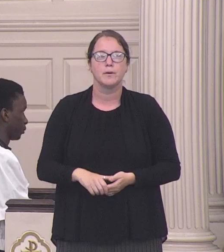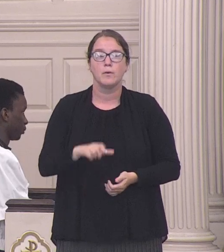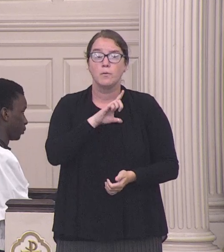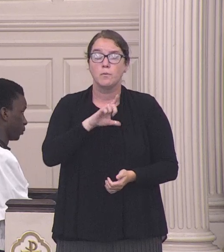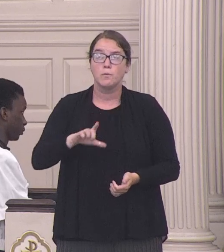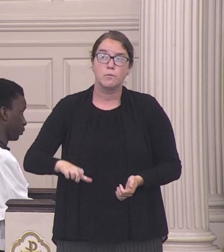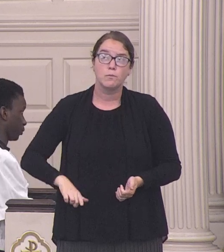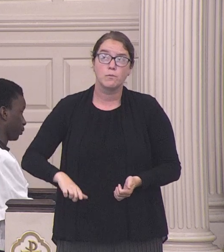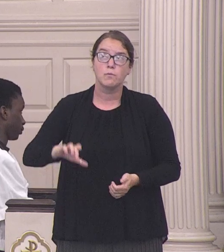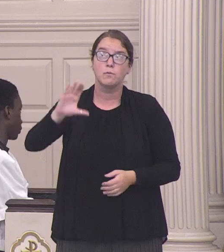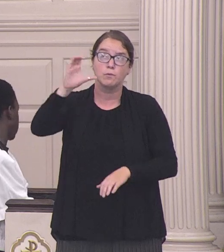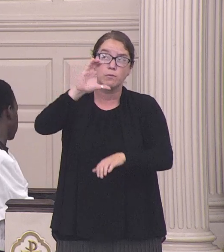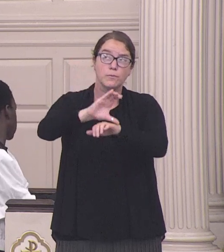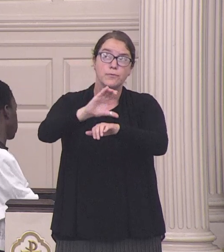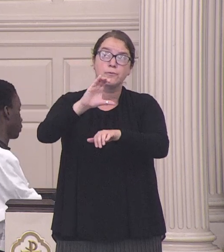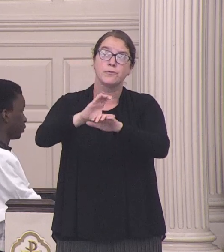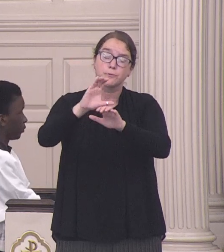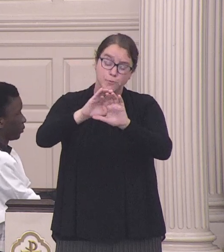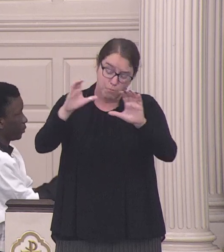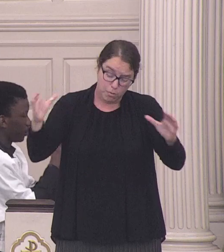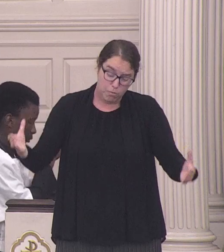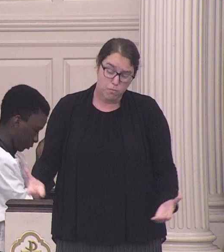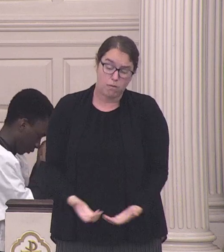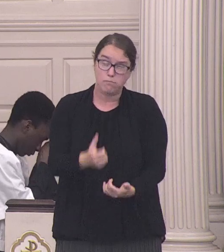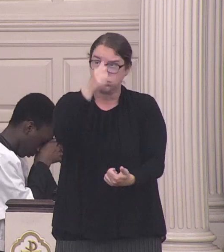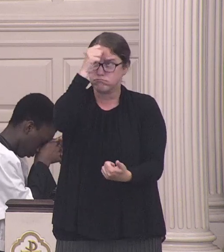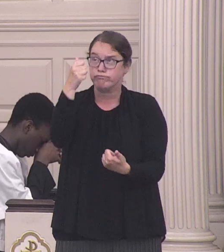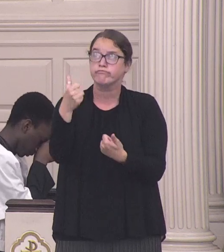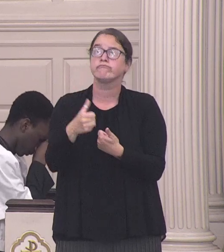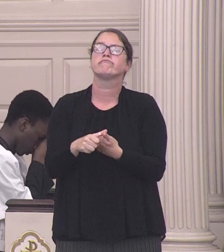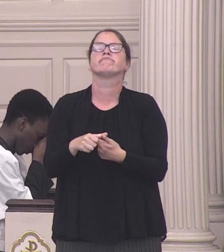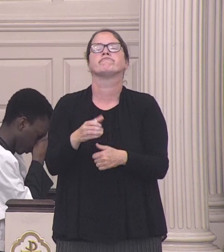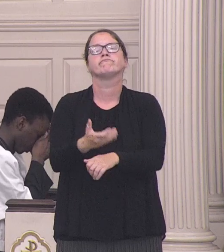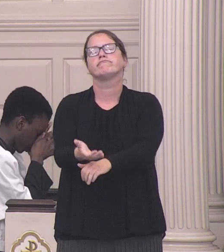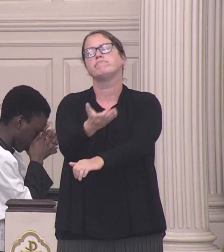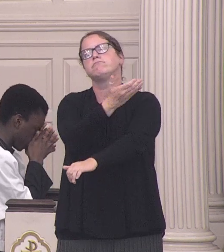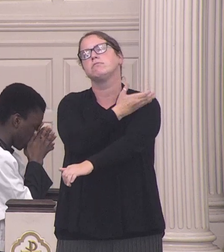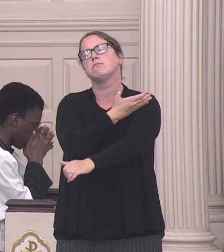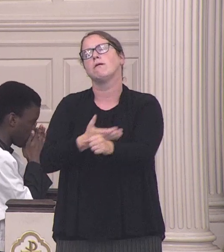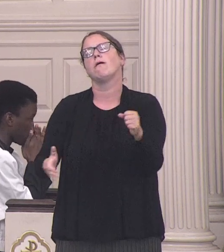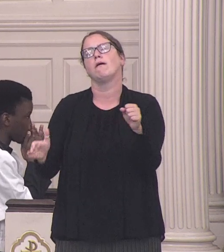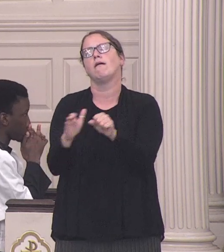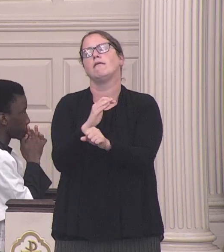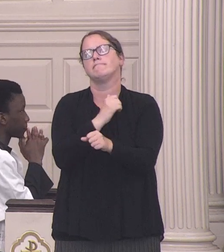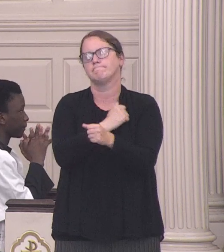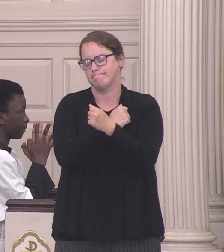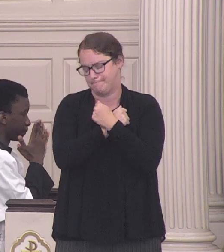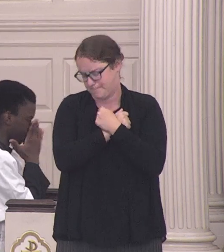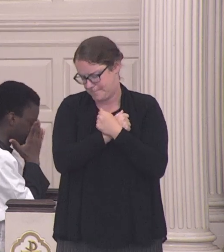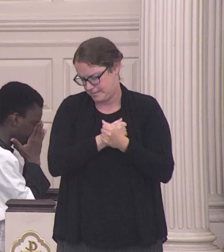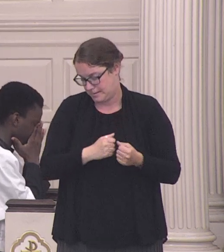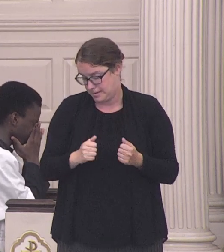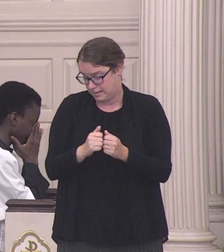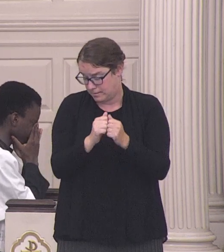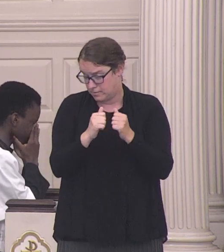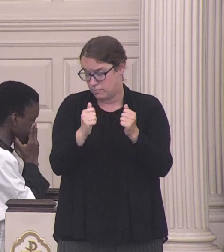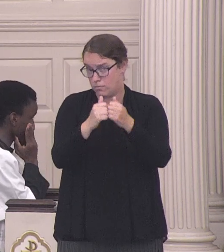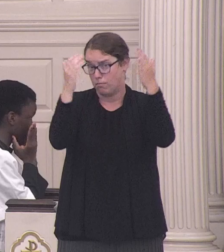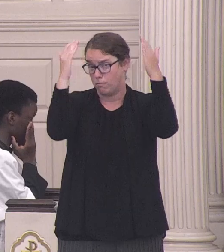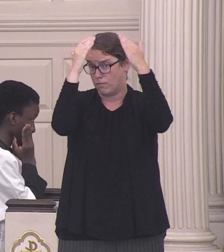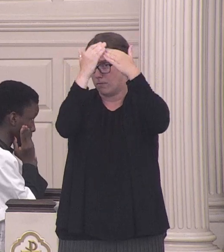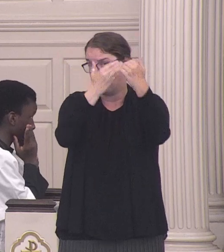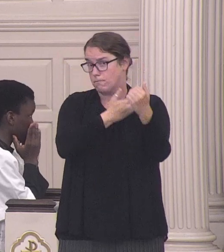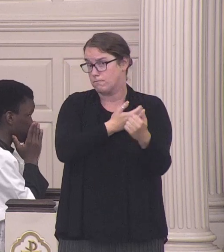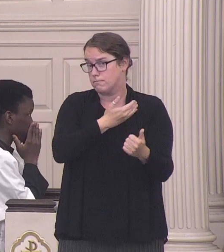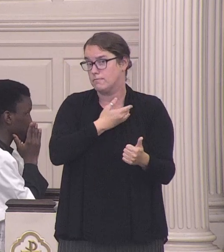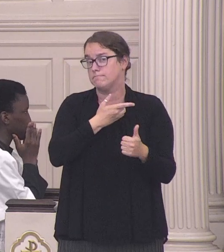Remember, Lord, your church spread throughout the world, and bring her to the fullness of charity, together with Francis,